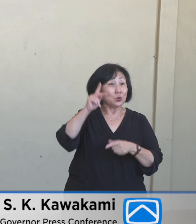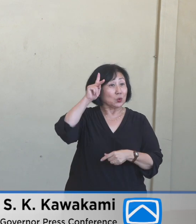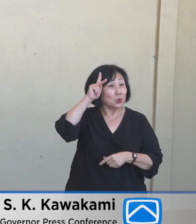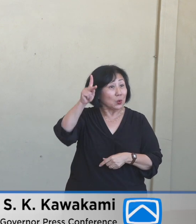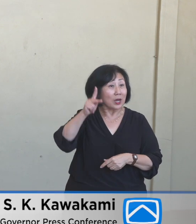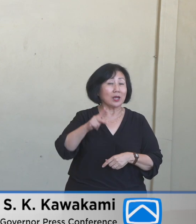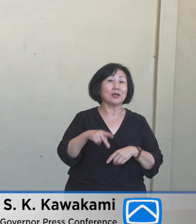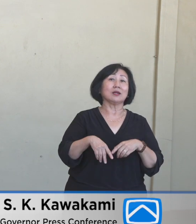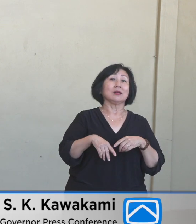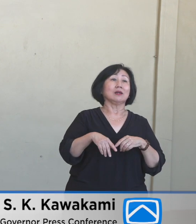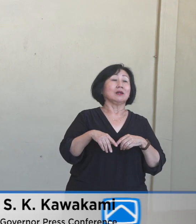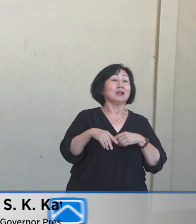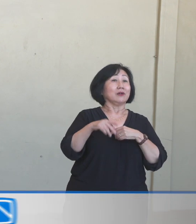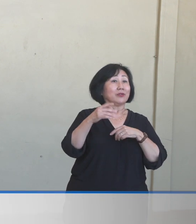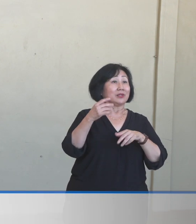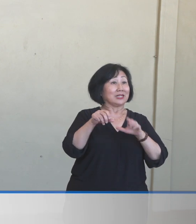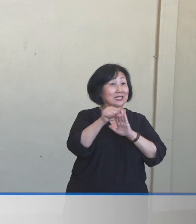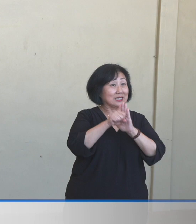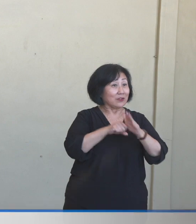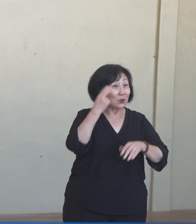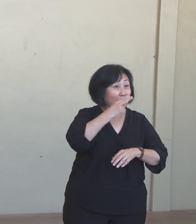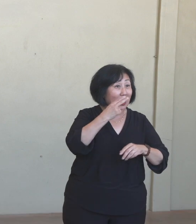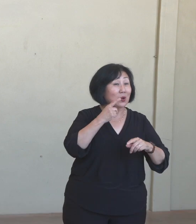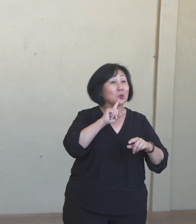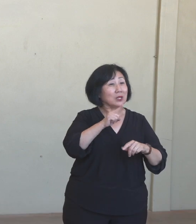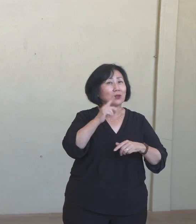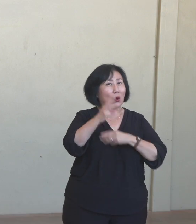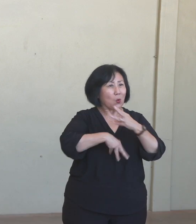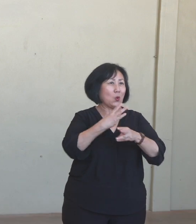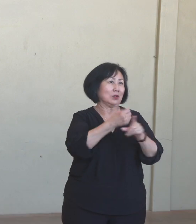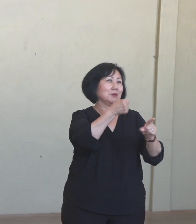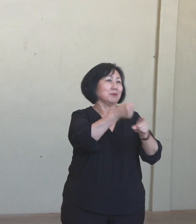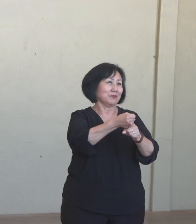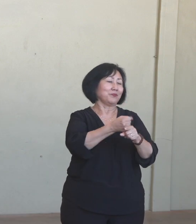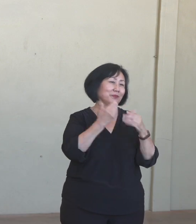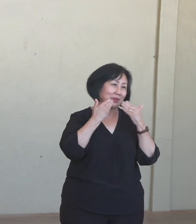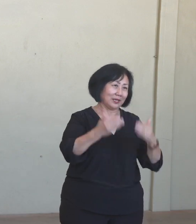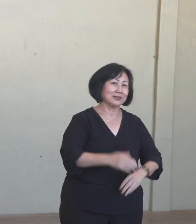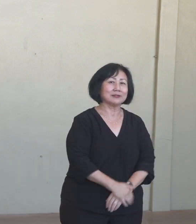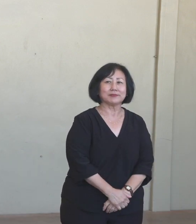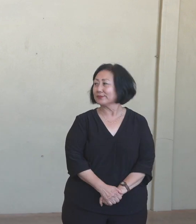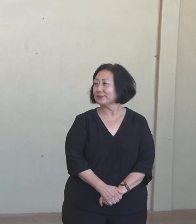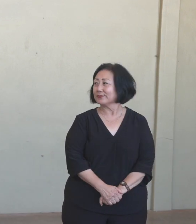but to the entire world. Thank you very much.